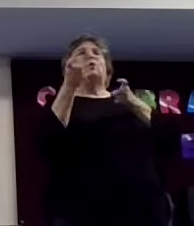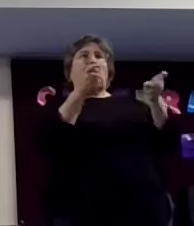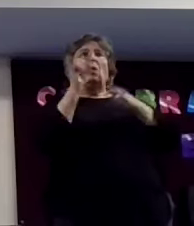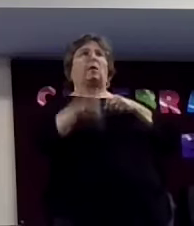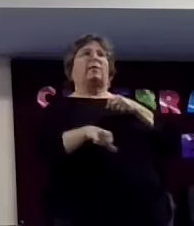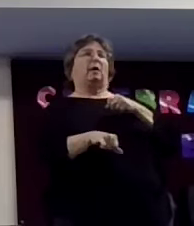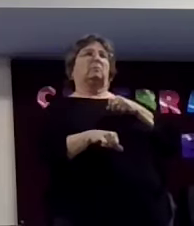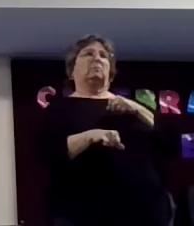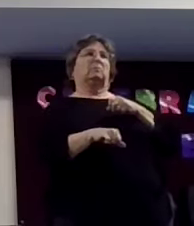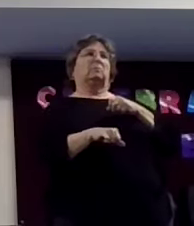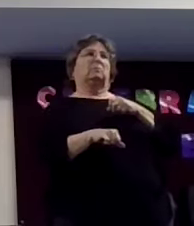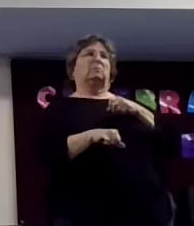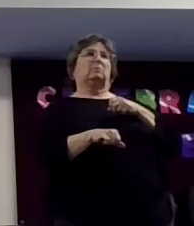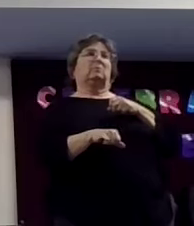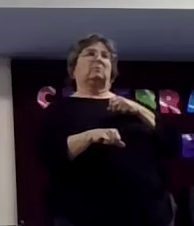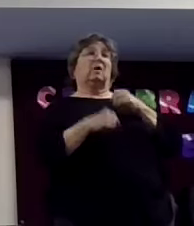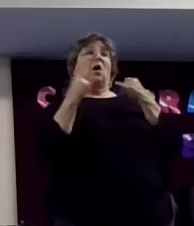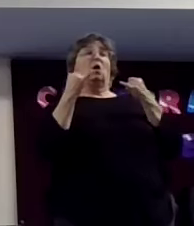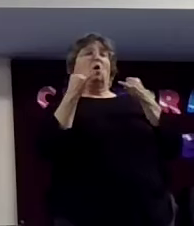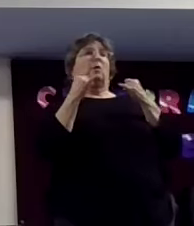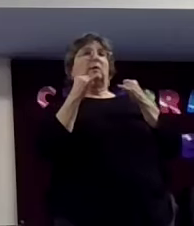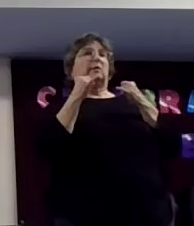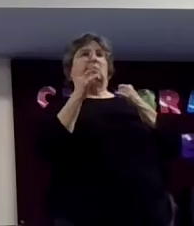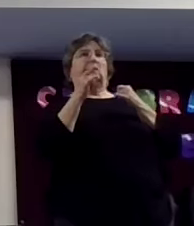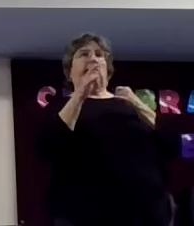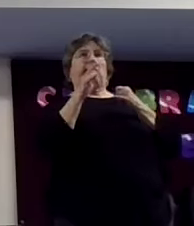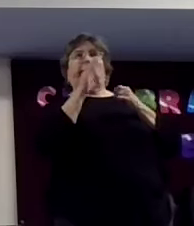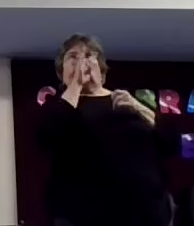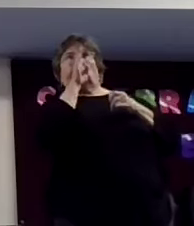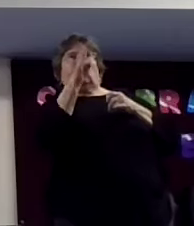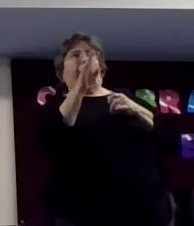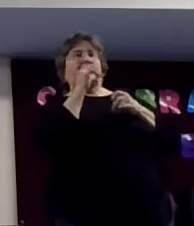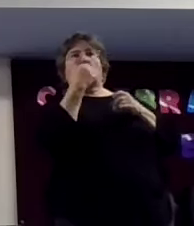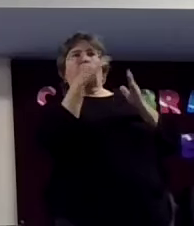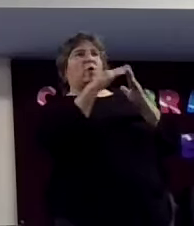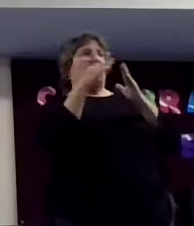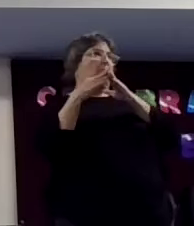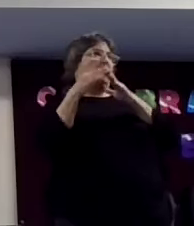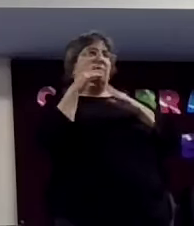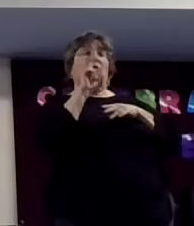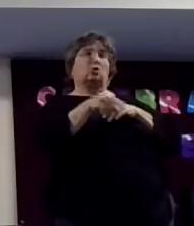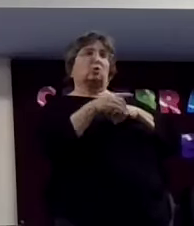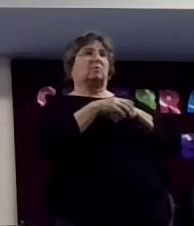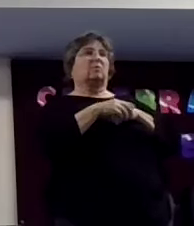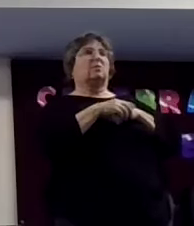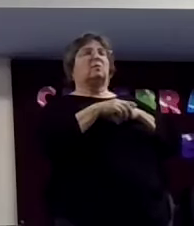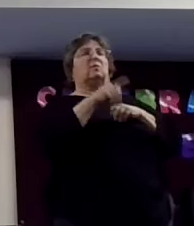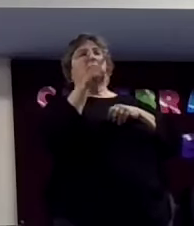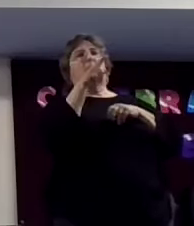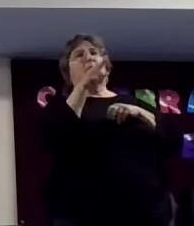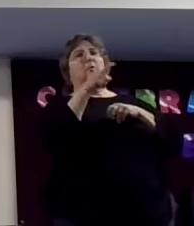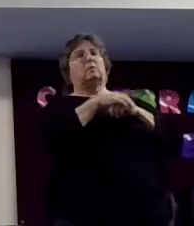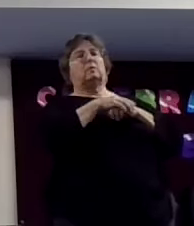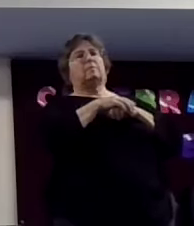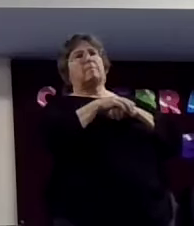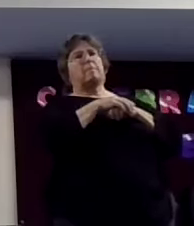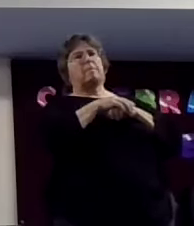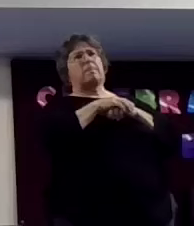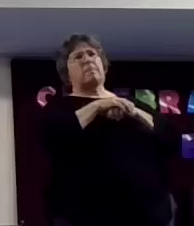with because the current direction is not going to be good for this community, that's for sure. Yes,